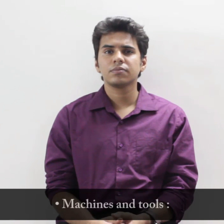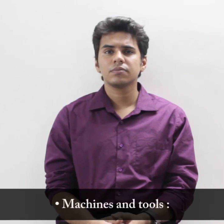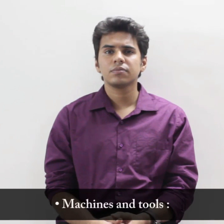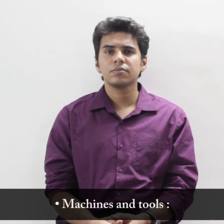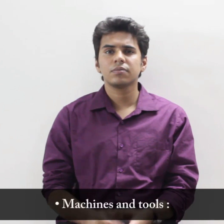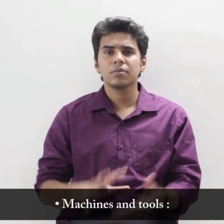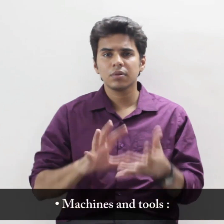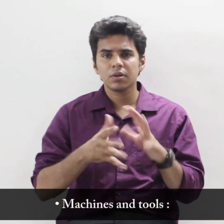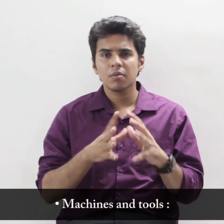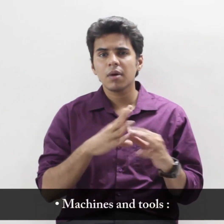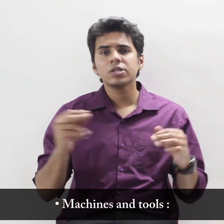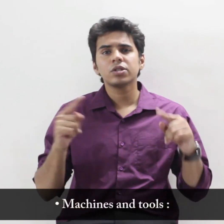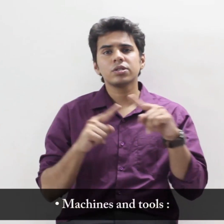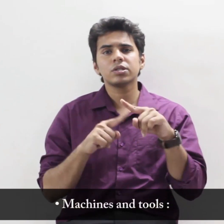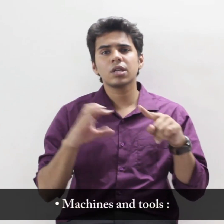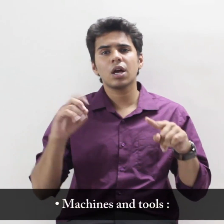Machines and tools.